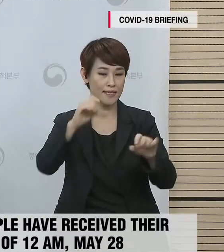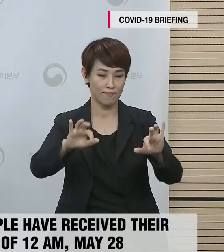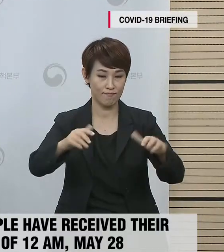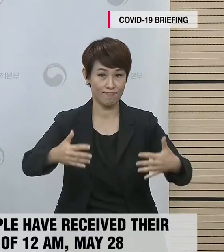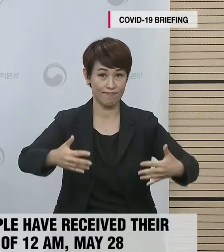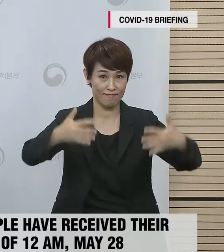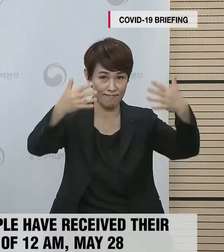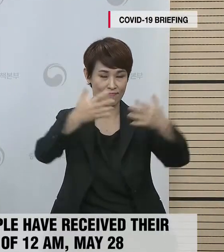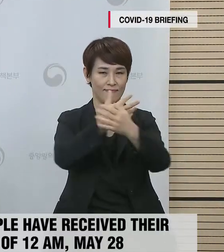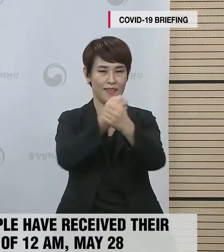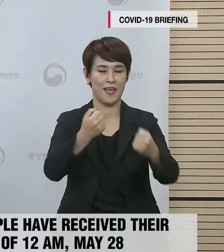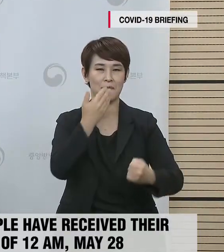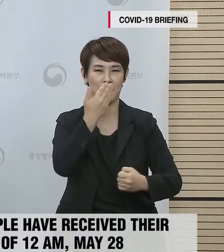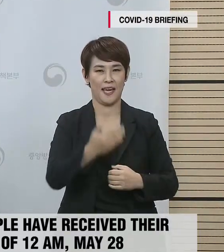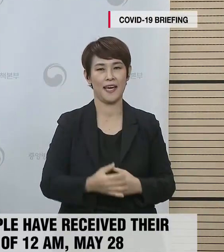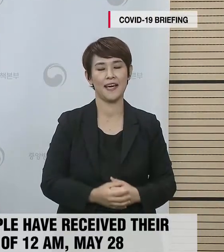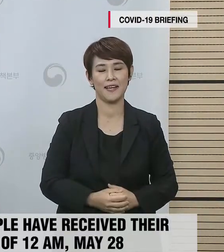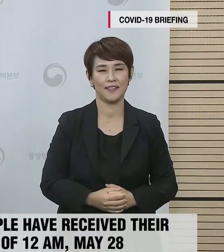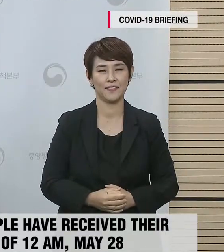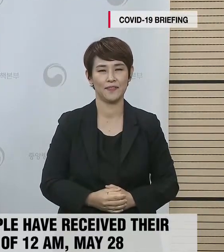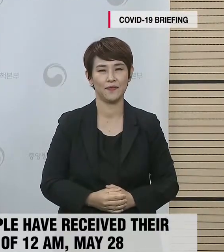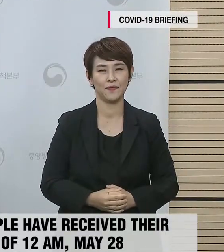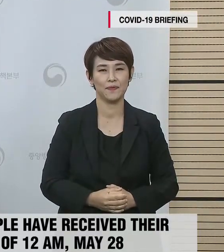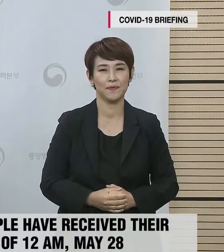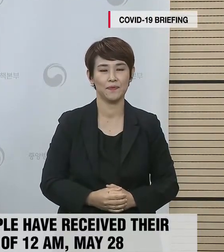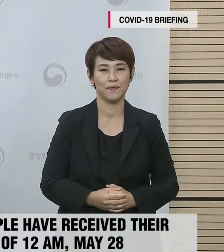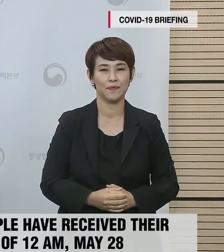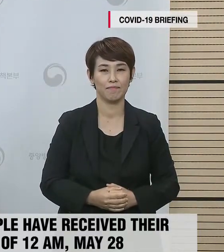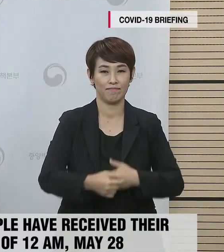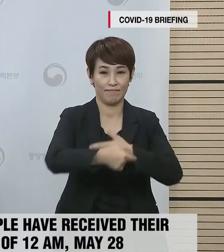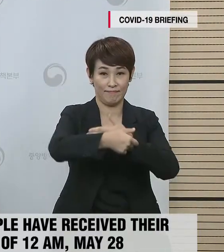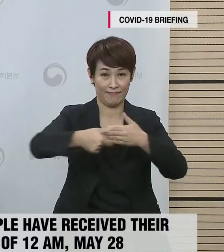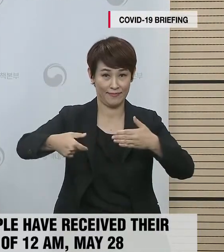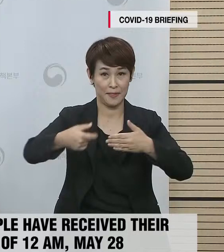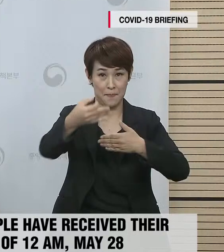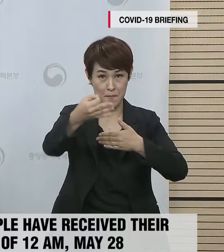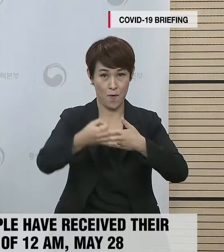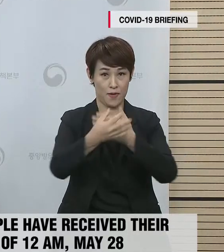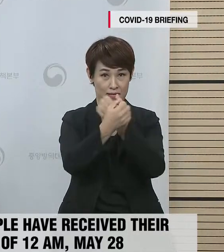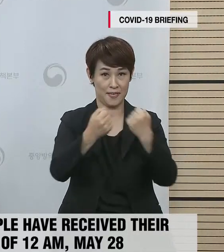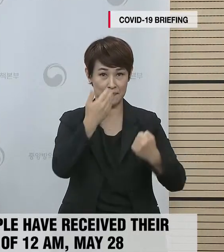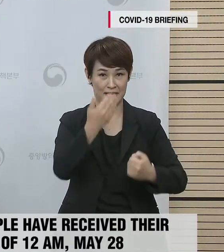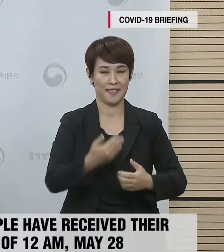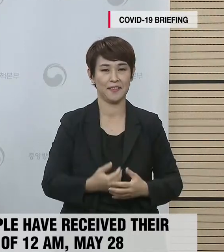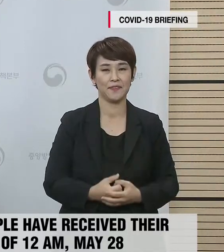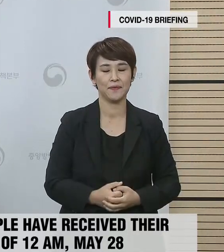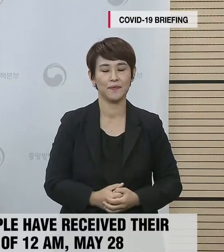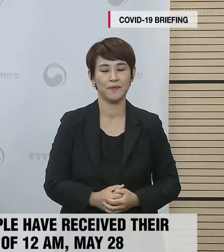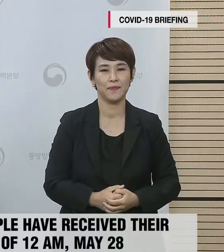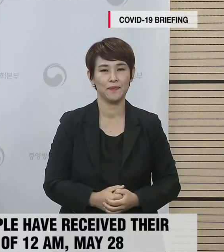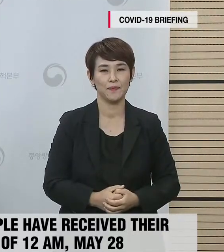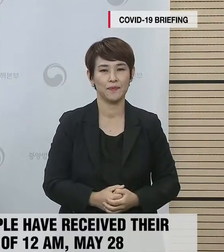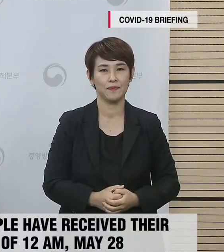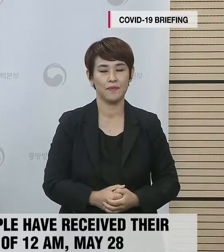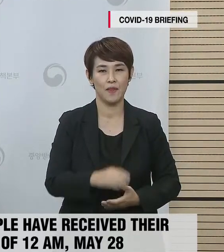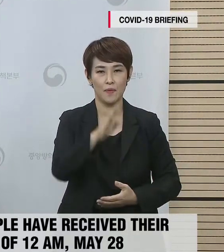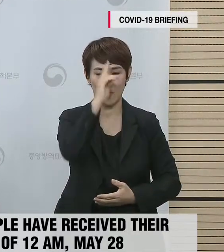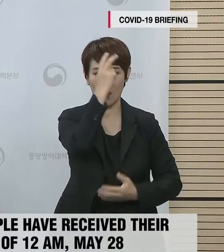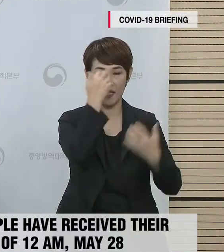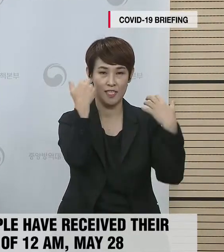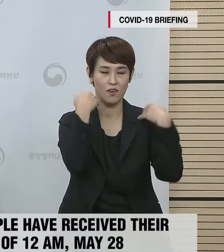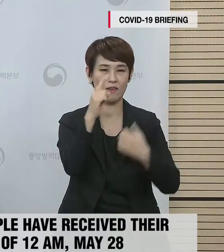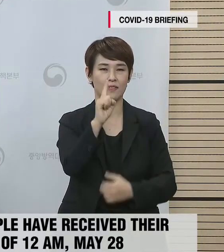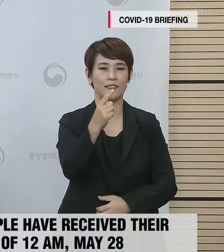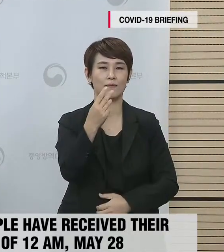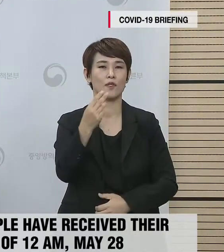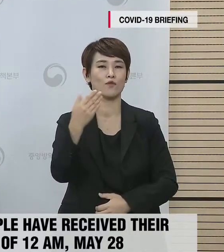the mobile phones. You could also go to our KDCA website, and you could also make your booking for the vaccine